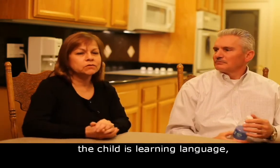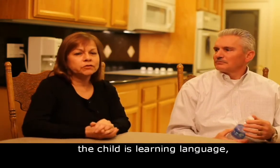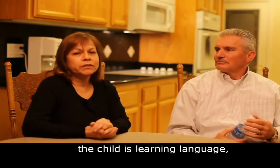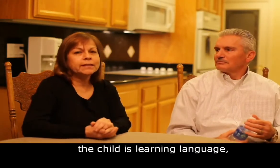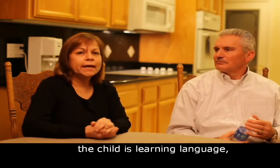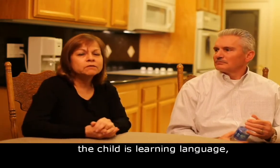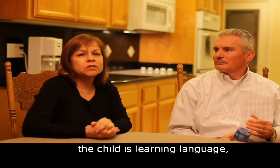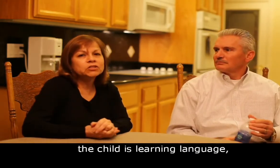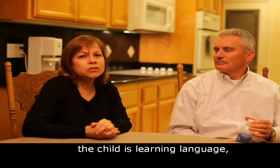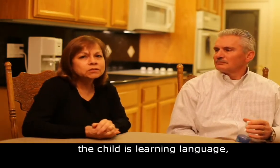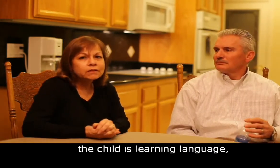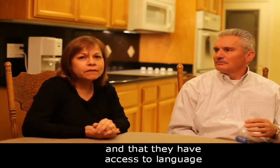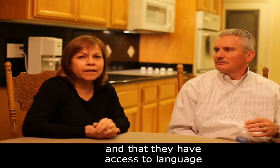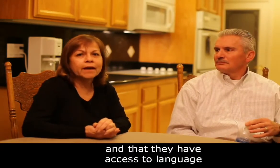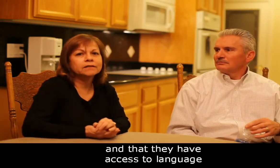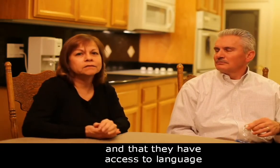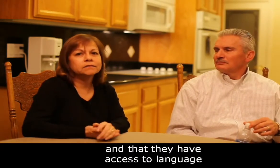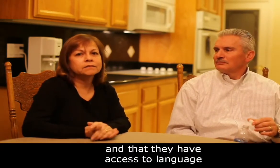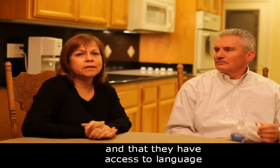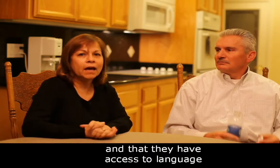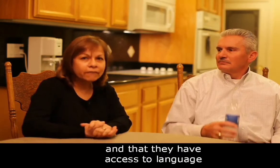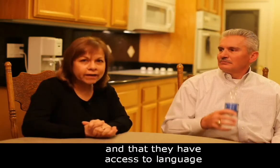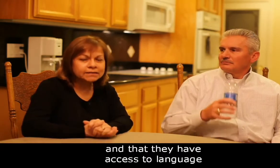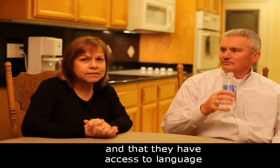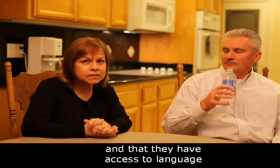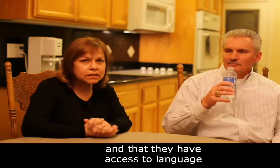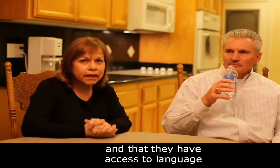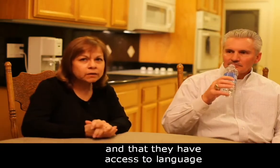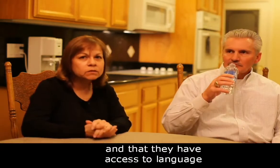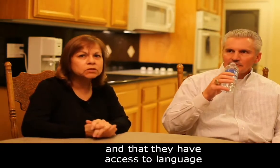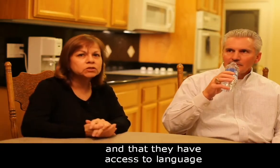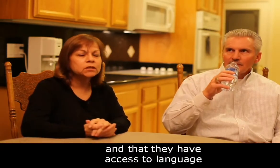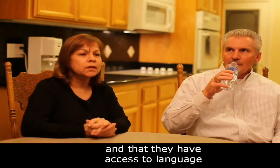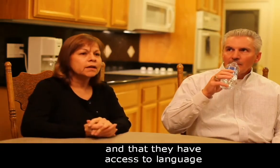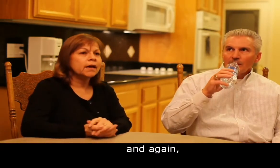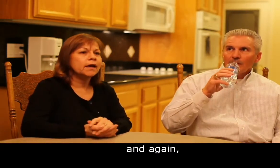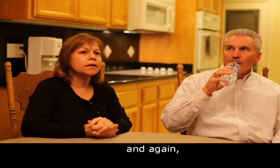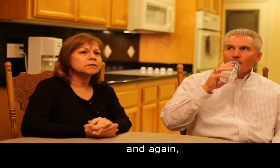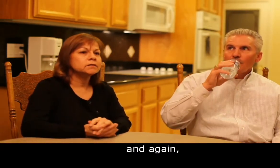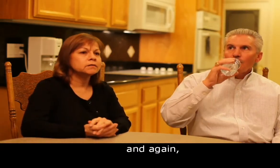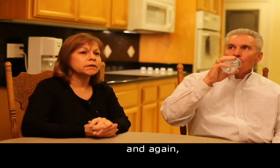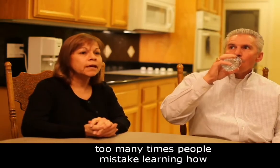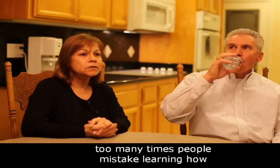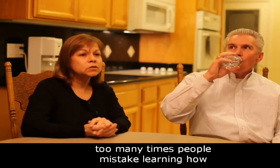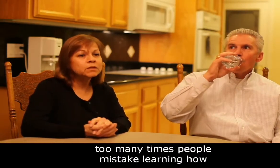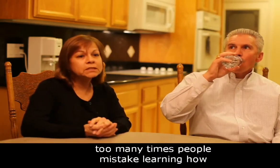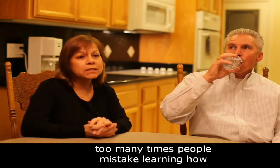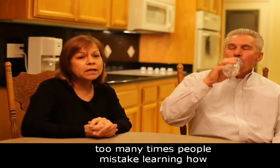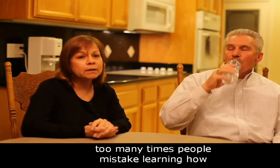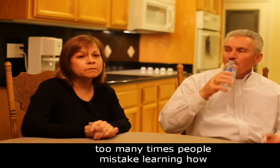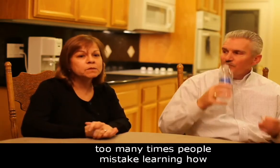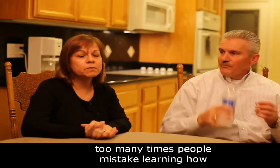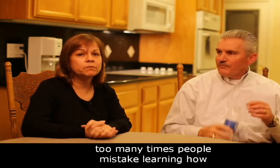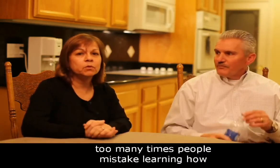learning language, that they have access to language. And again, too many times people